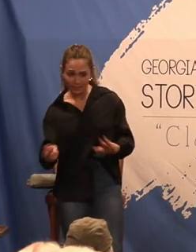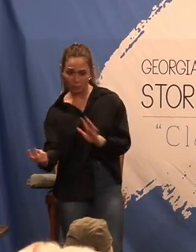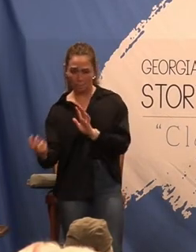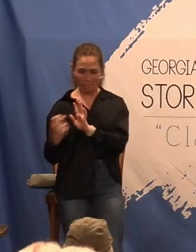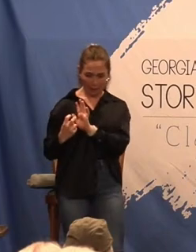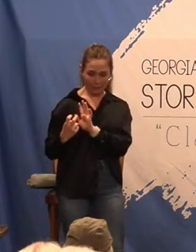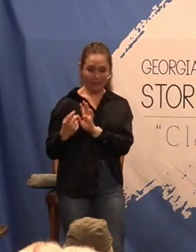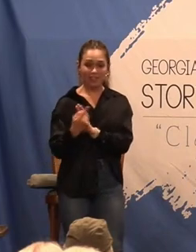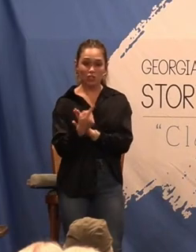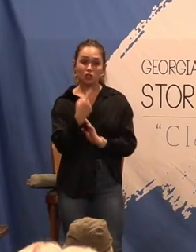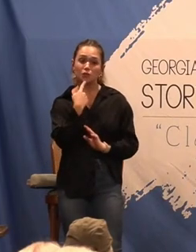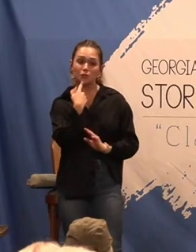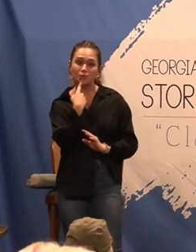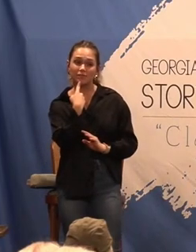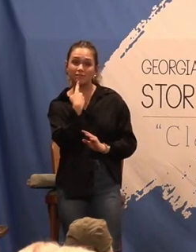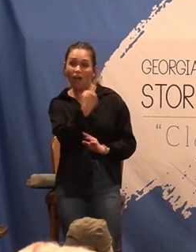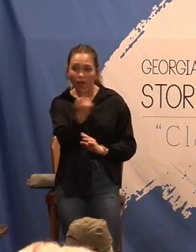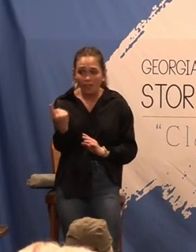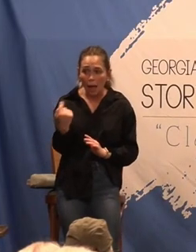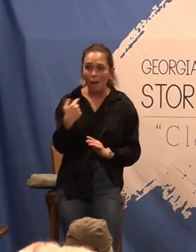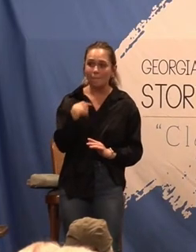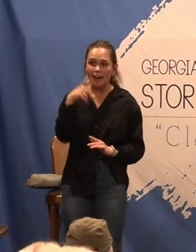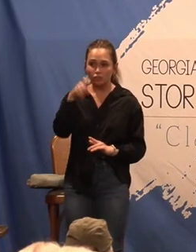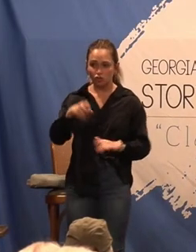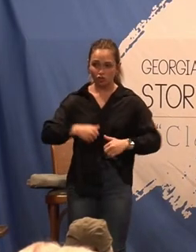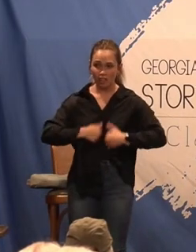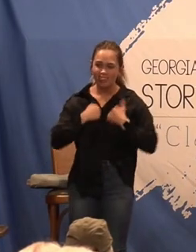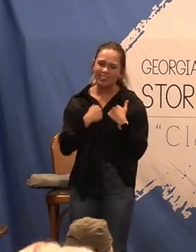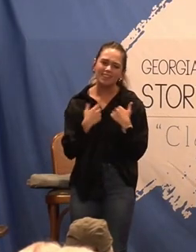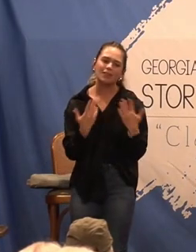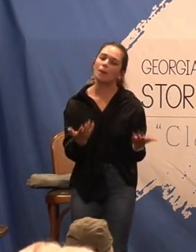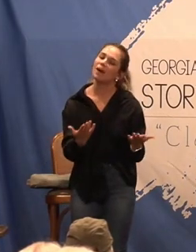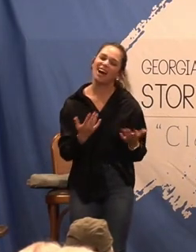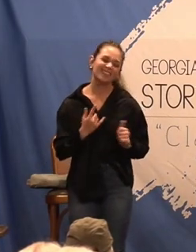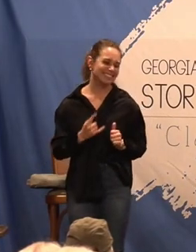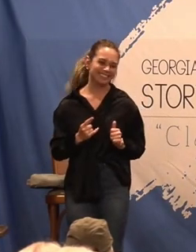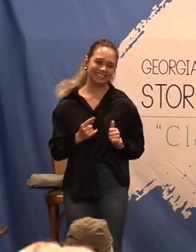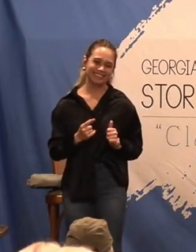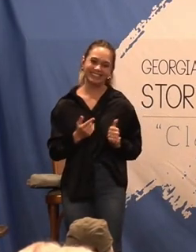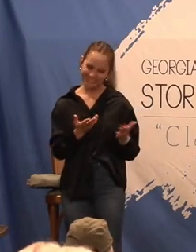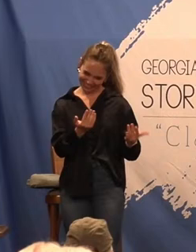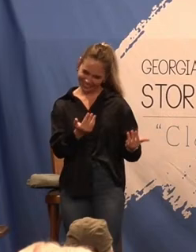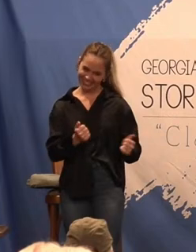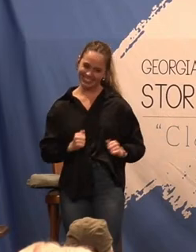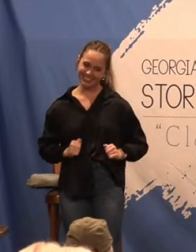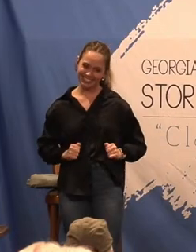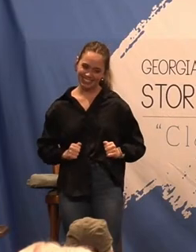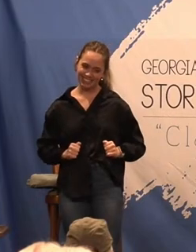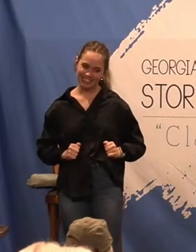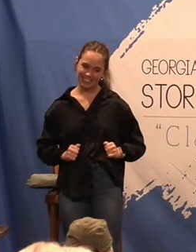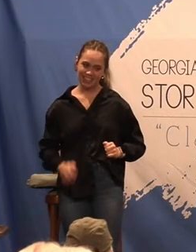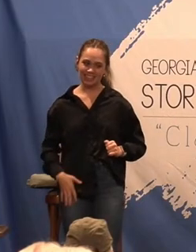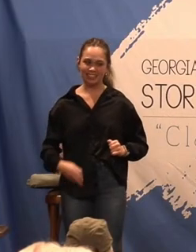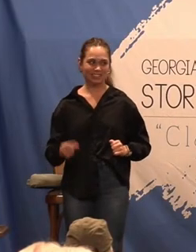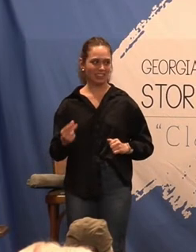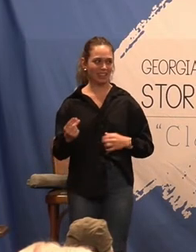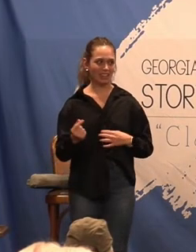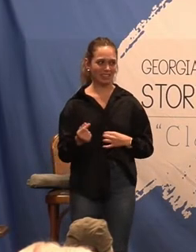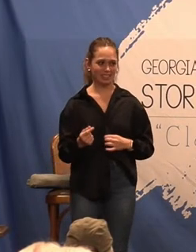me unless you tell him I deserve to live. Come on, buddy. Come on. And dog